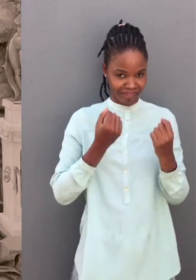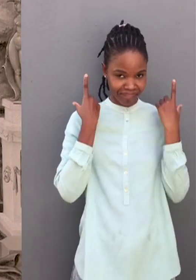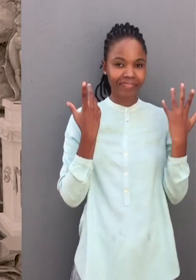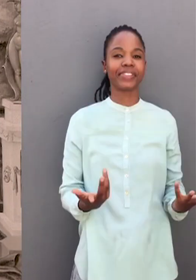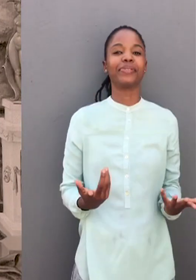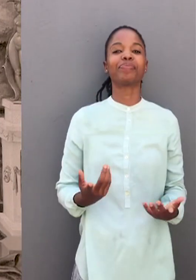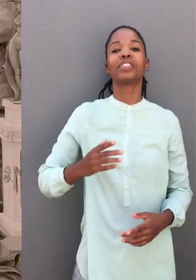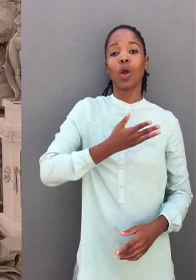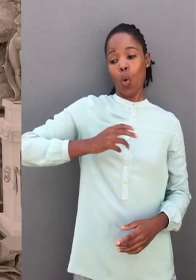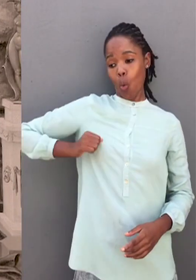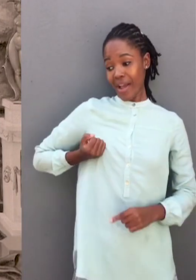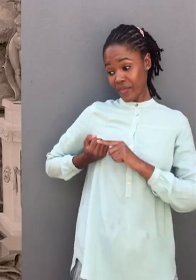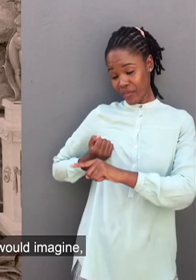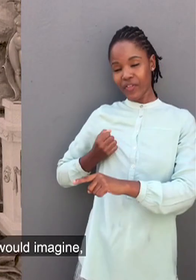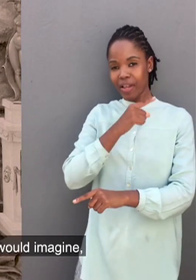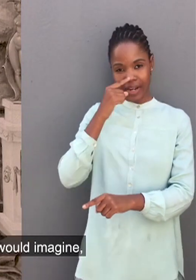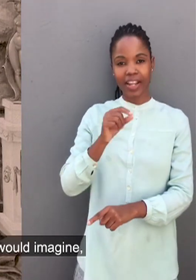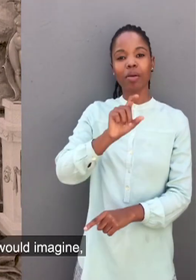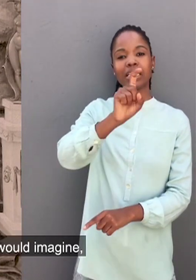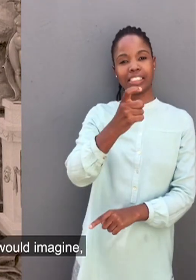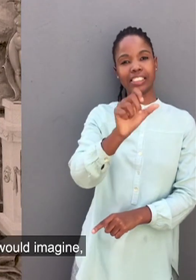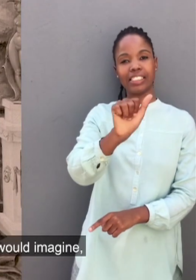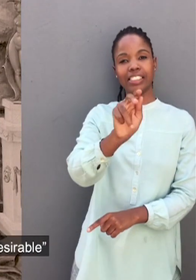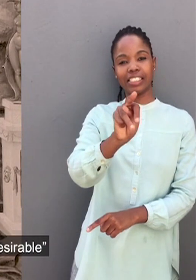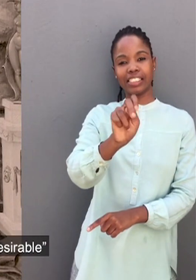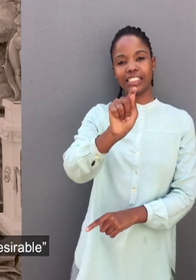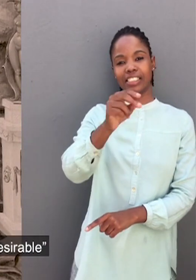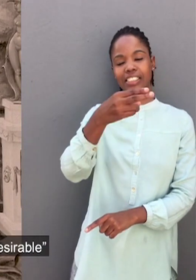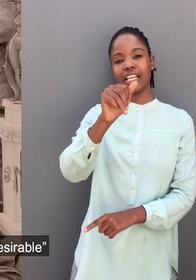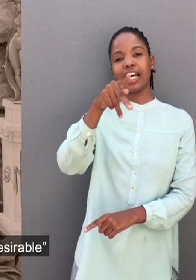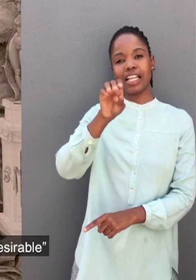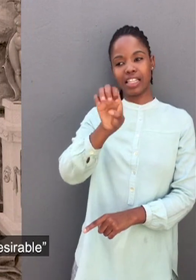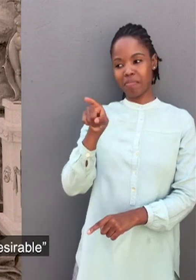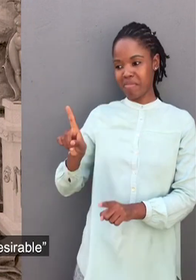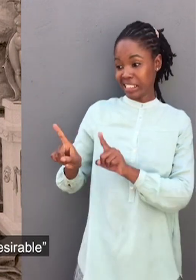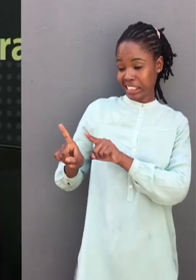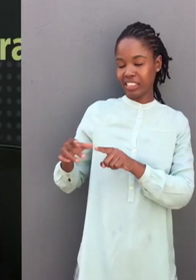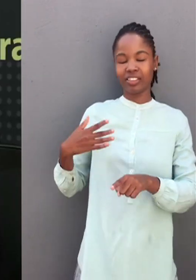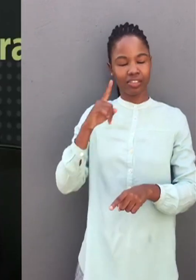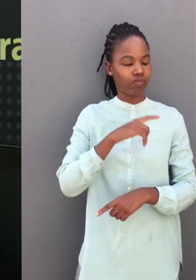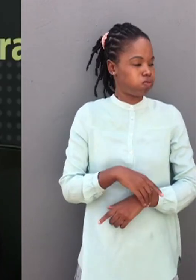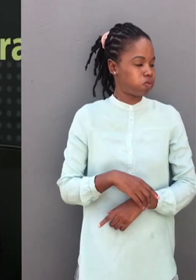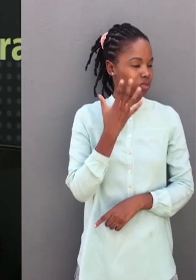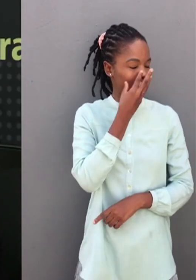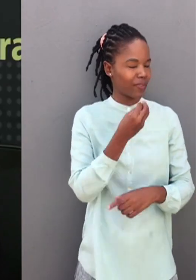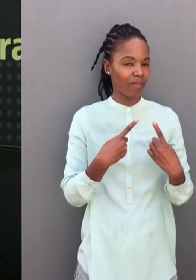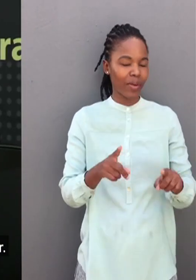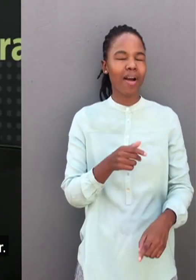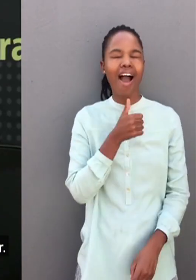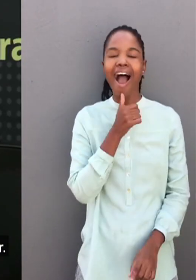interpreters accredited by the South African Translation Institute, collaborated with the digital radio station Cliffs Central to bring the